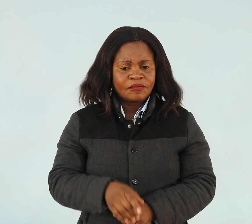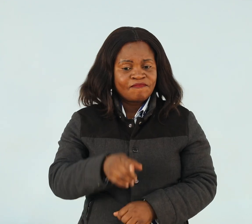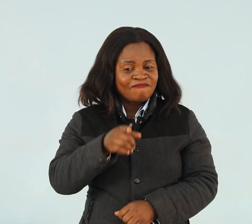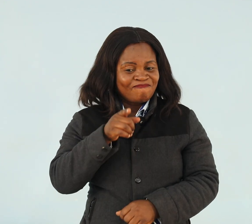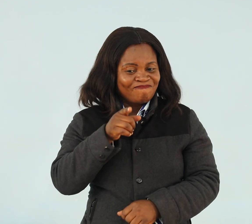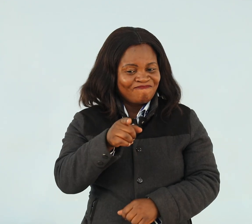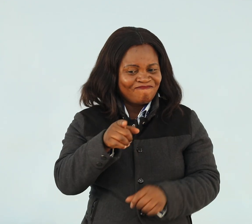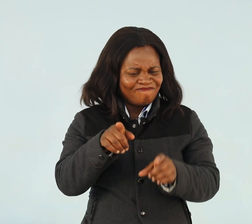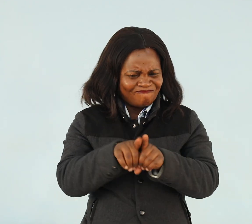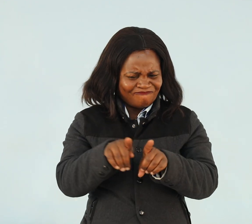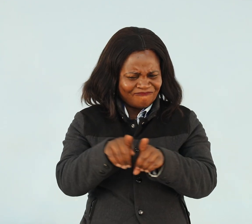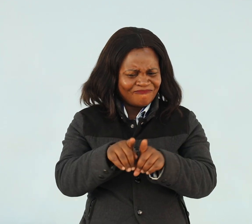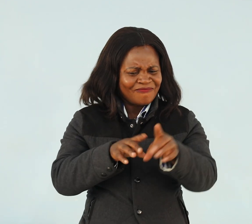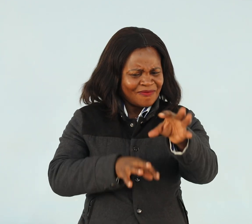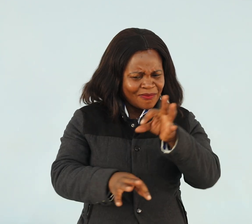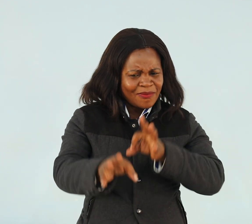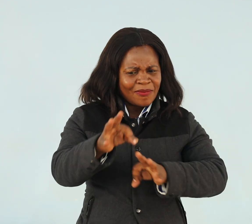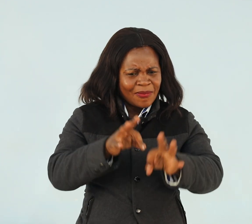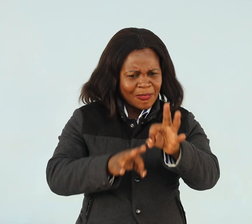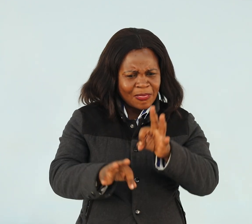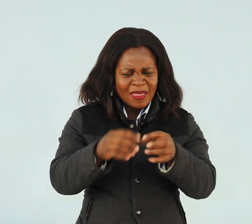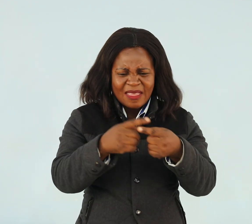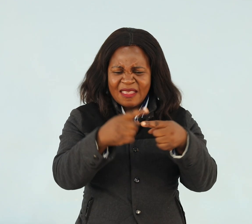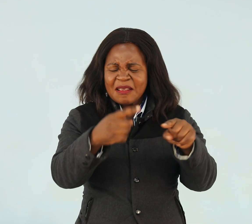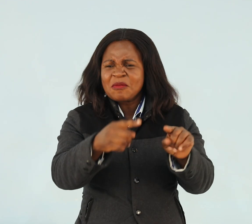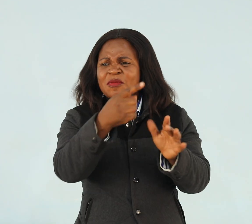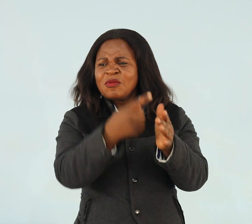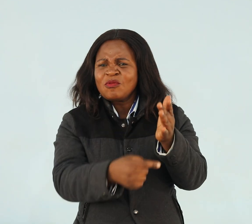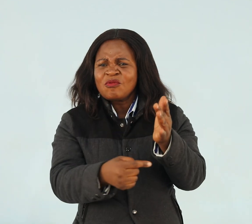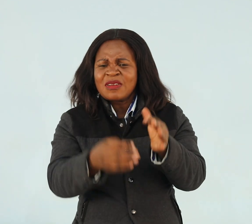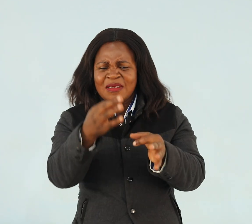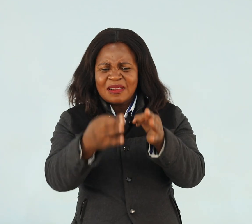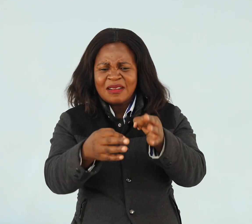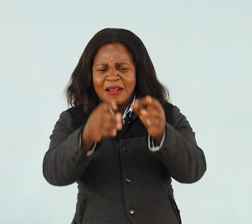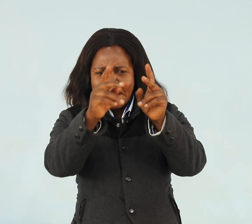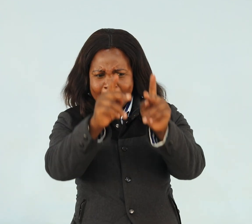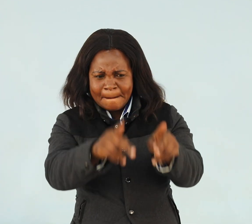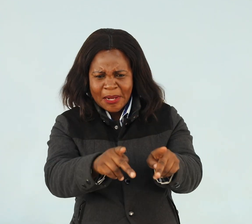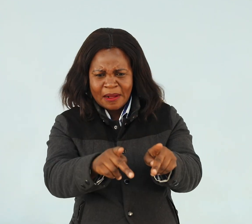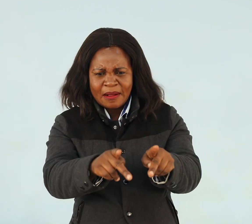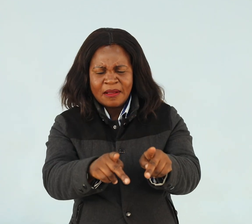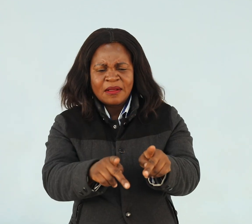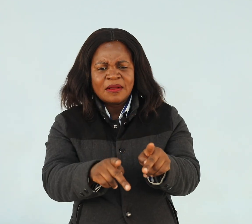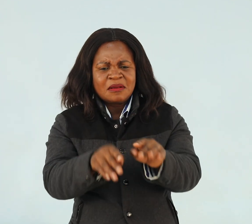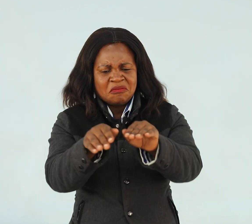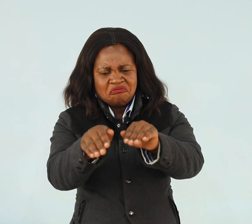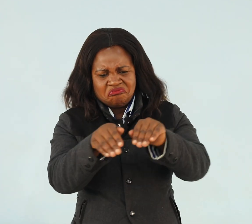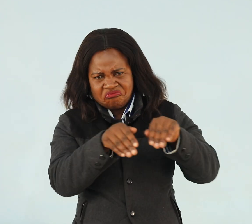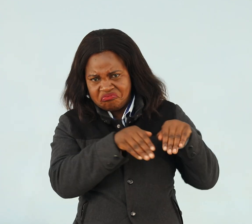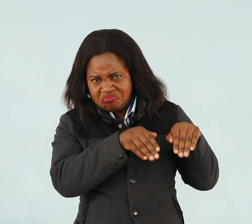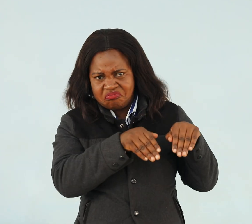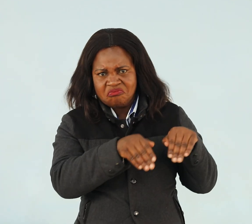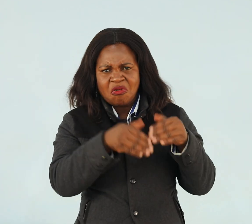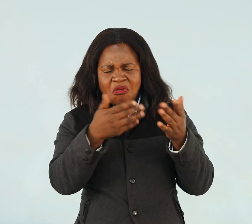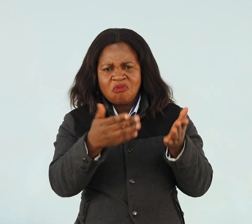further explains what happens if a candidate withdraws is disqualified or dies